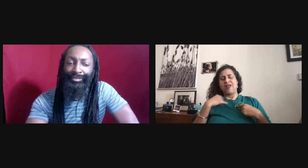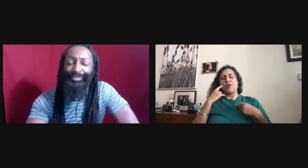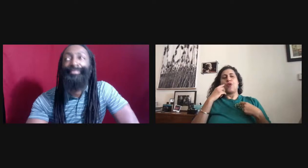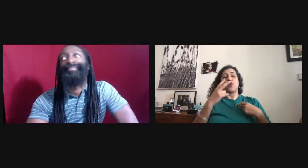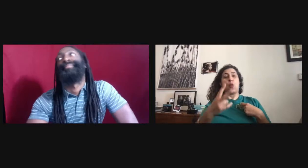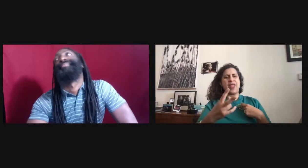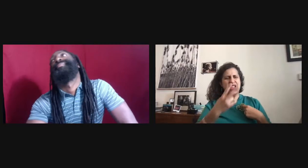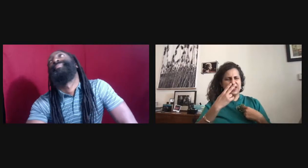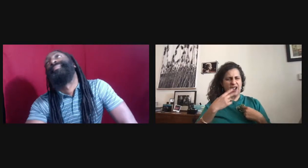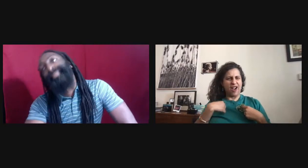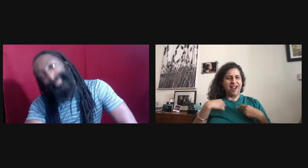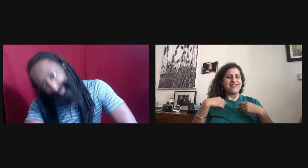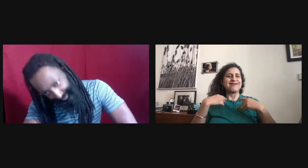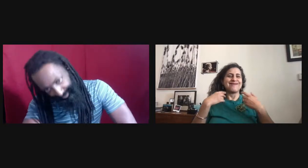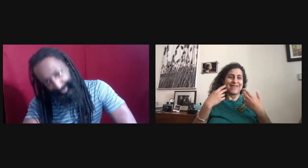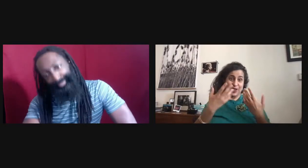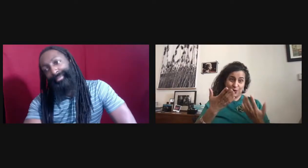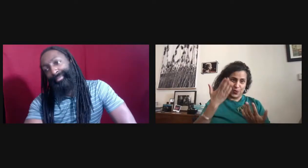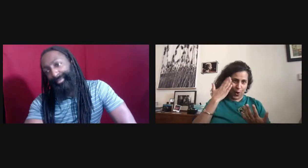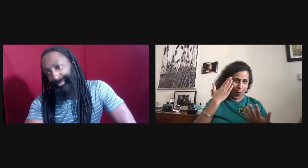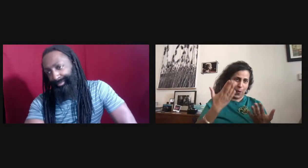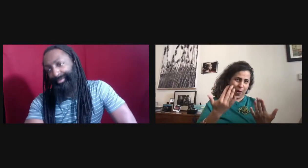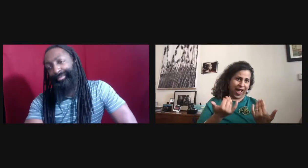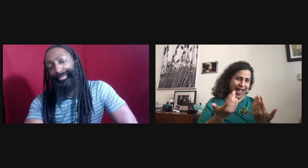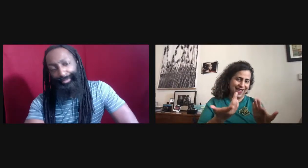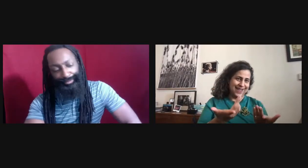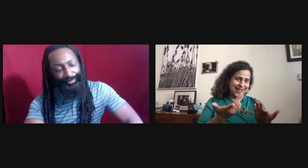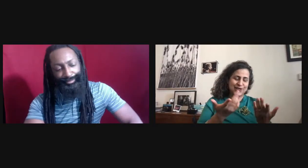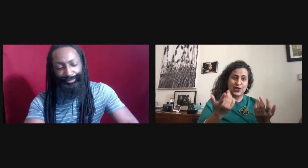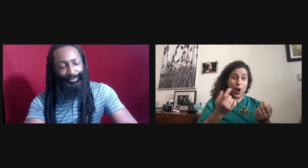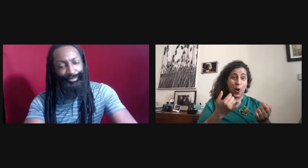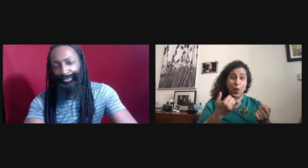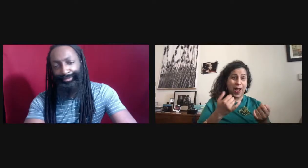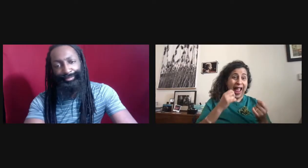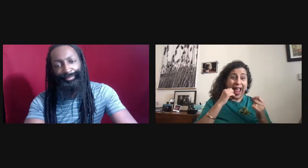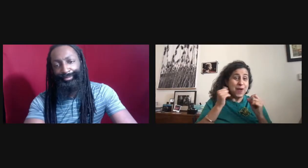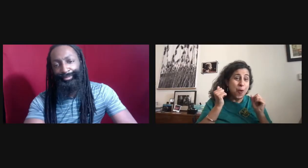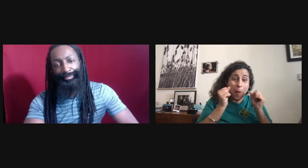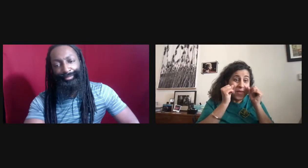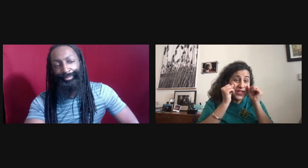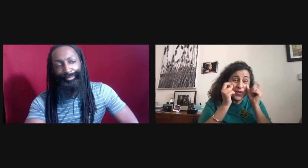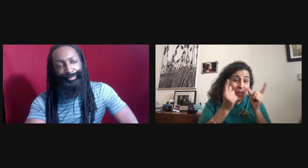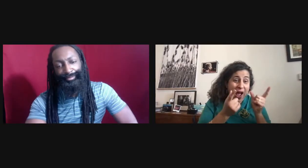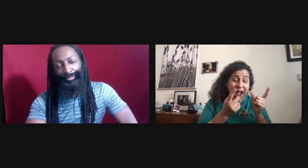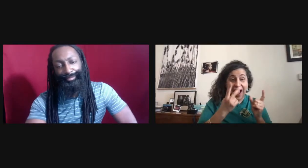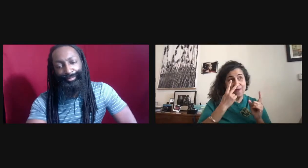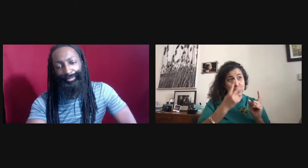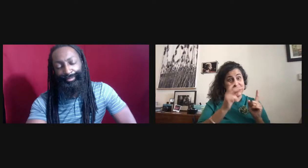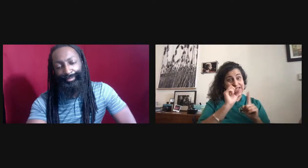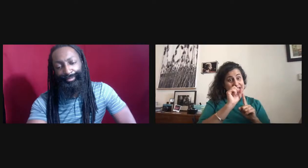You know, it was always us versus them, and it was seen that the perspective was that we were in the wrong.